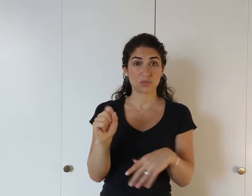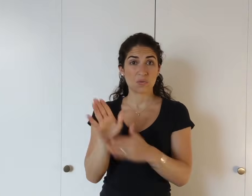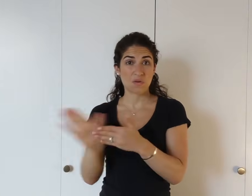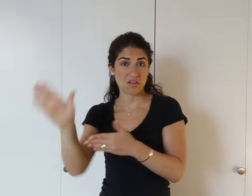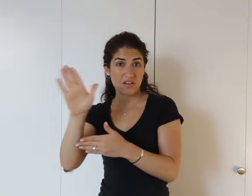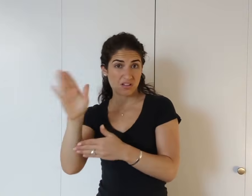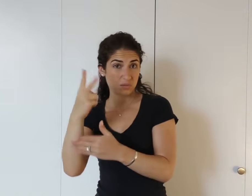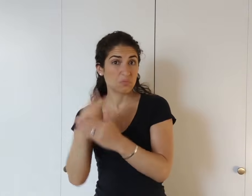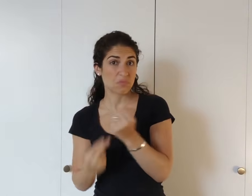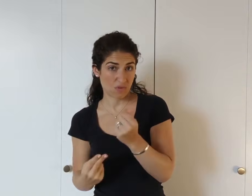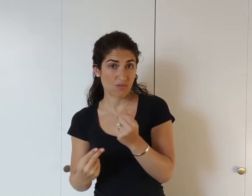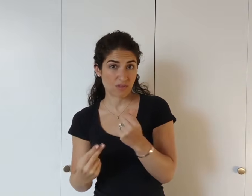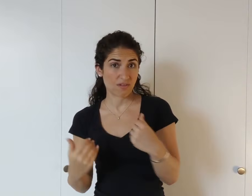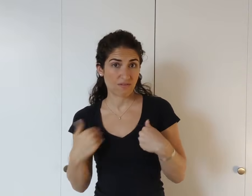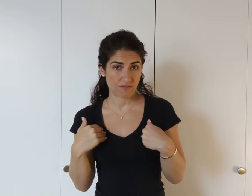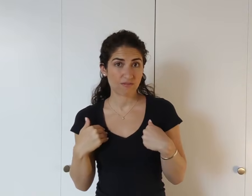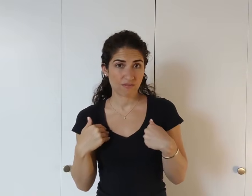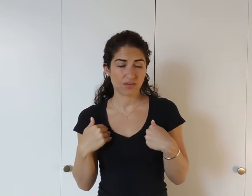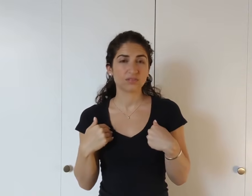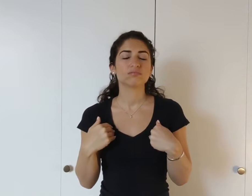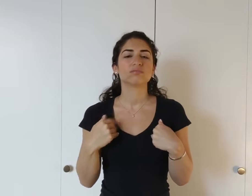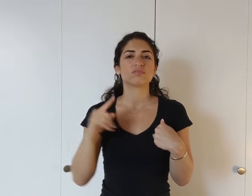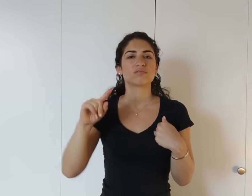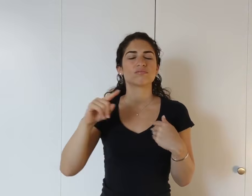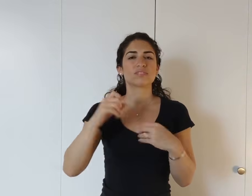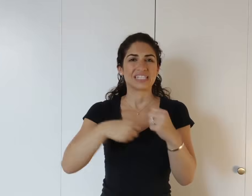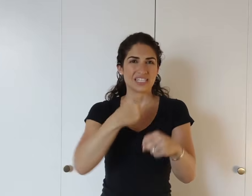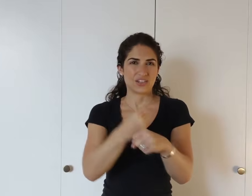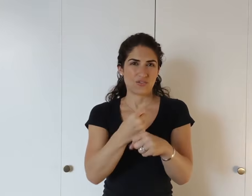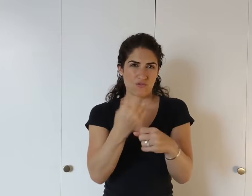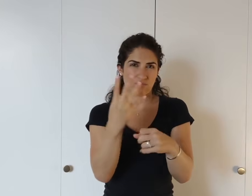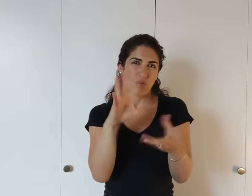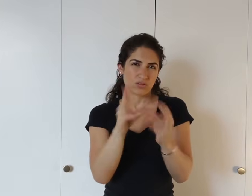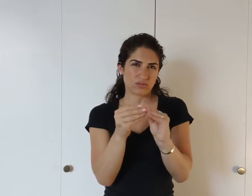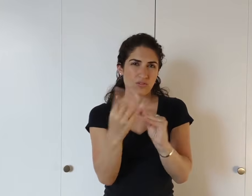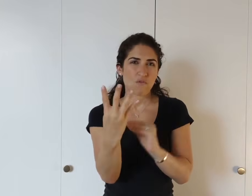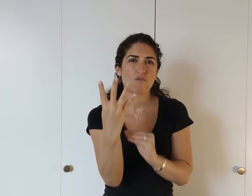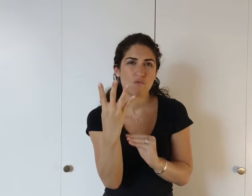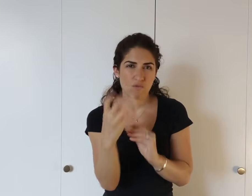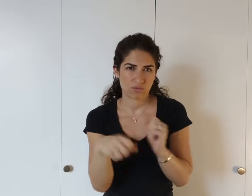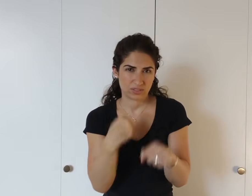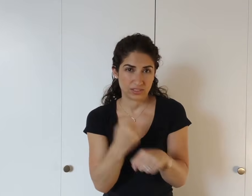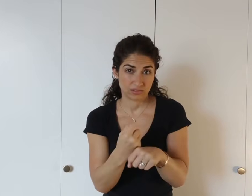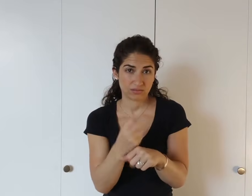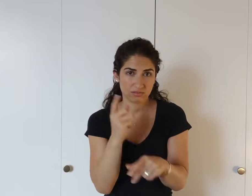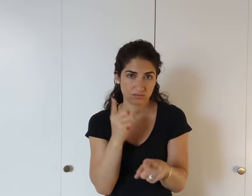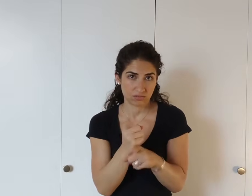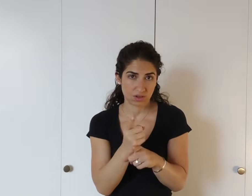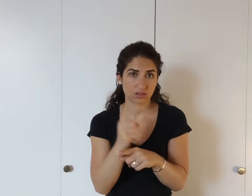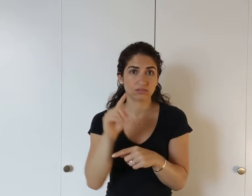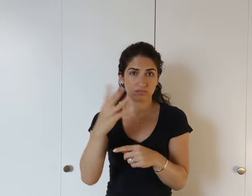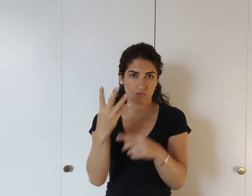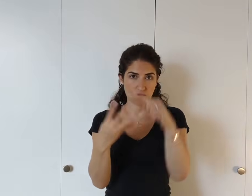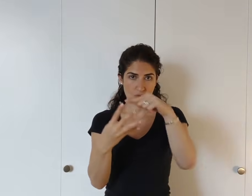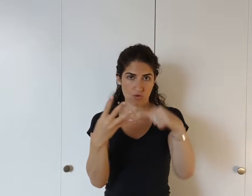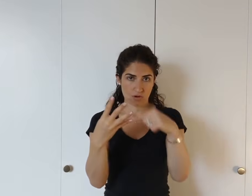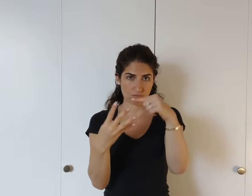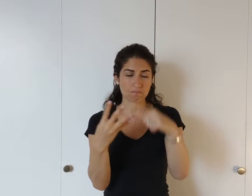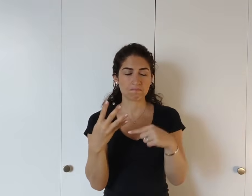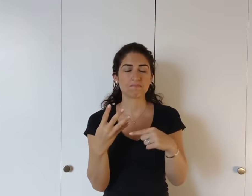school and college, they both have these, it's those 4 years, right? All those 4